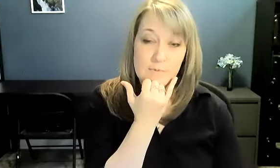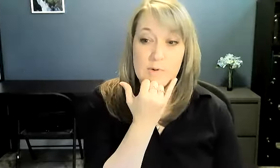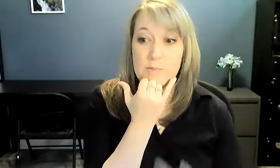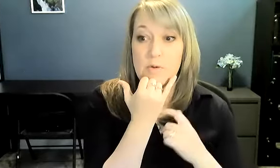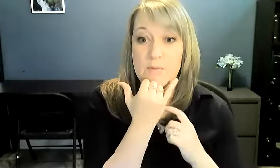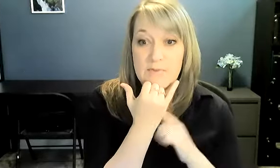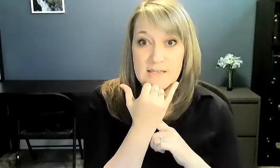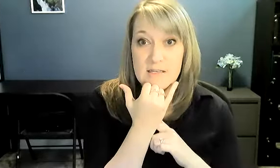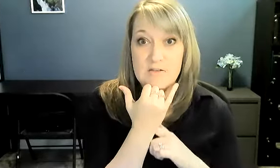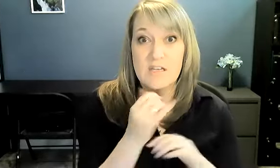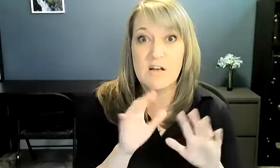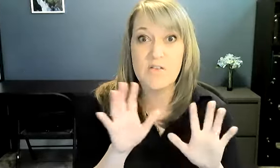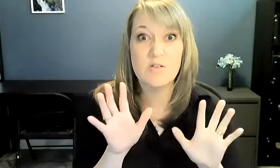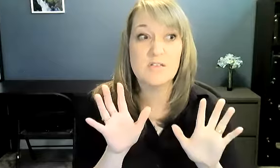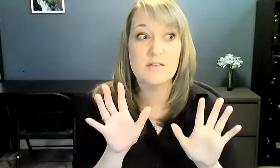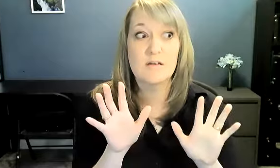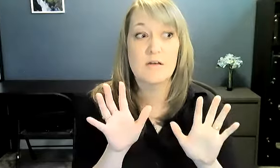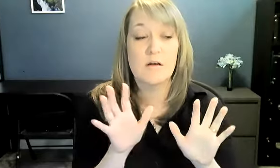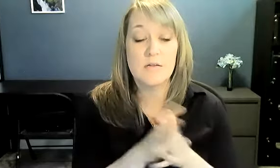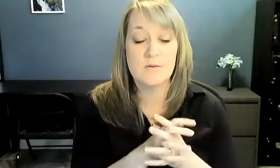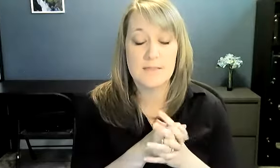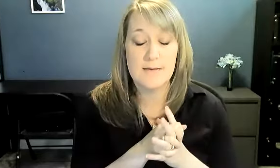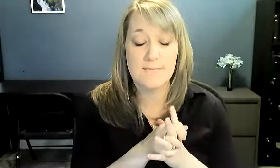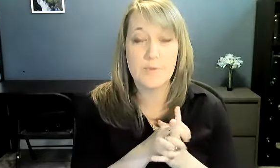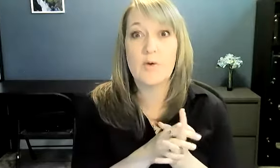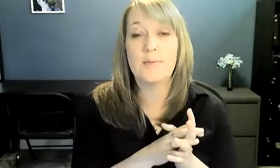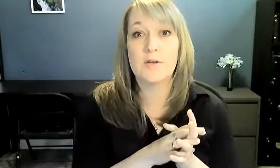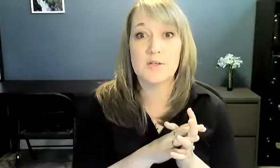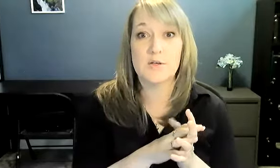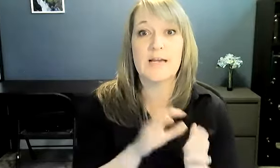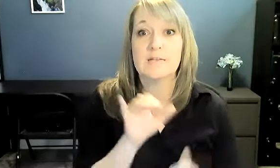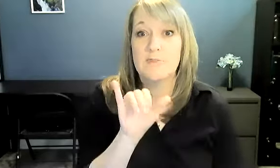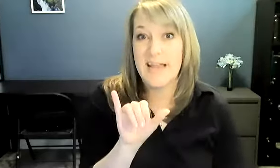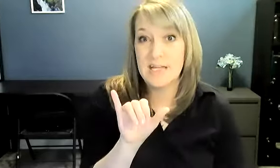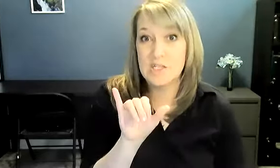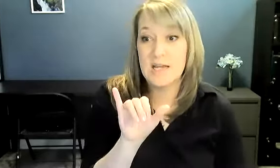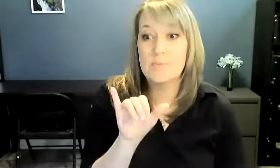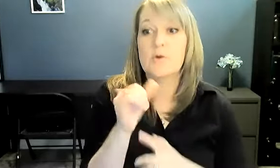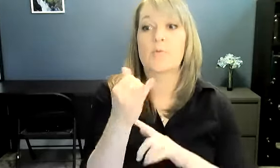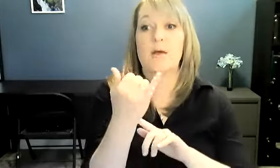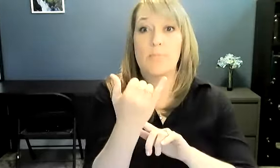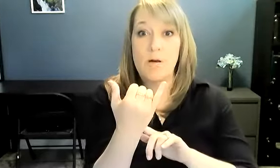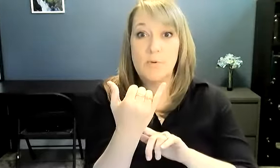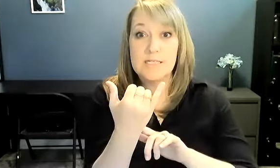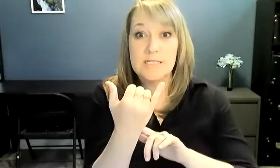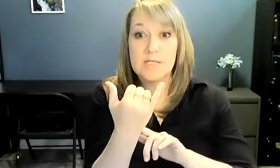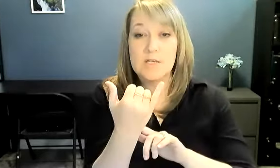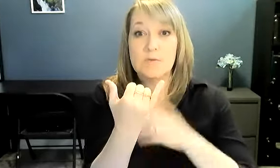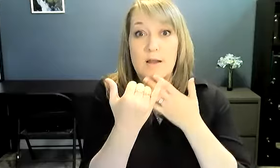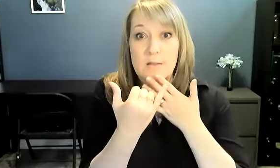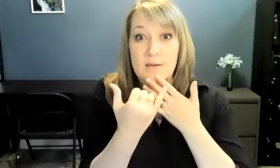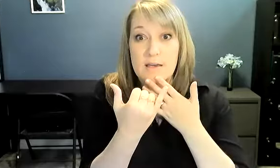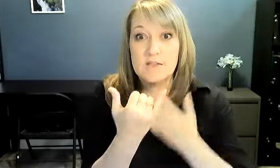Remember, palm facing you, get all those parameters correct. Right hand shape, right palm orientation, right location,